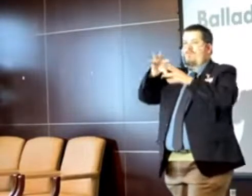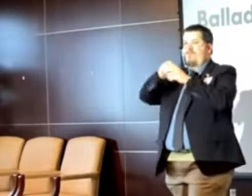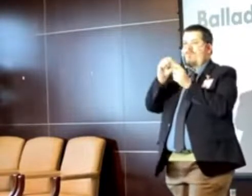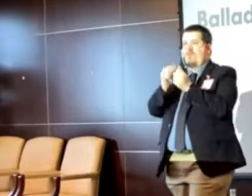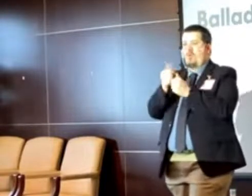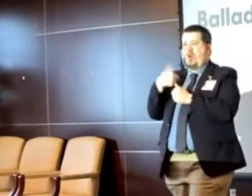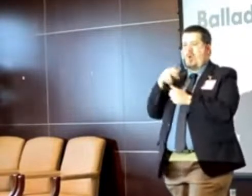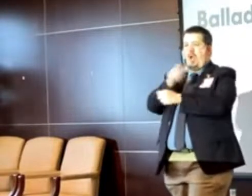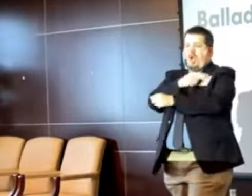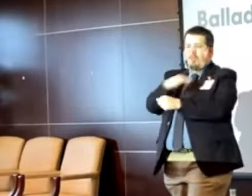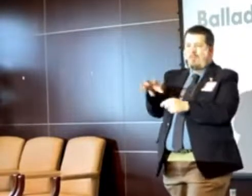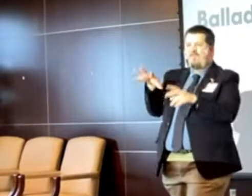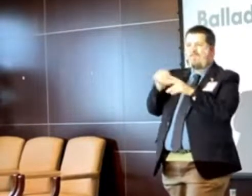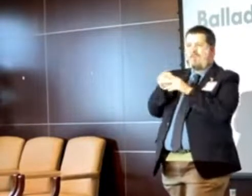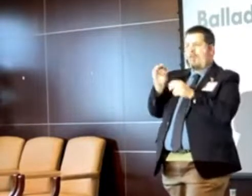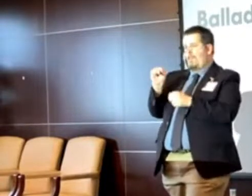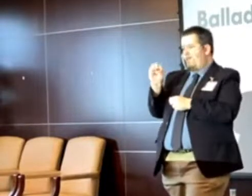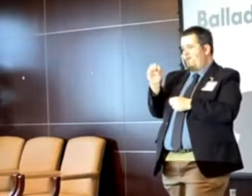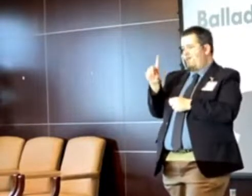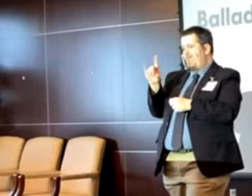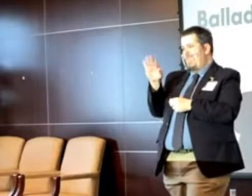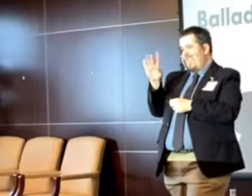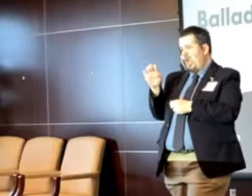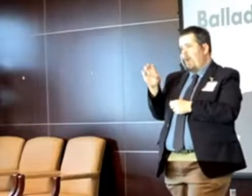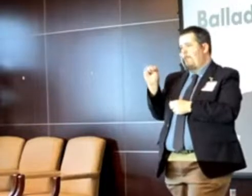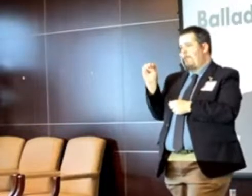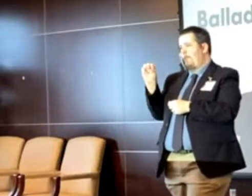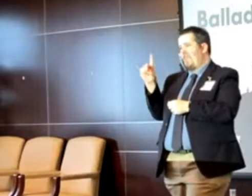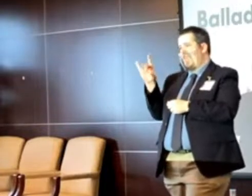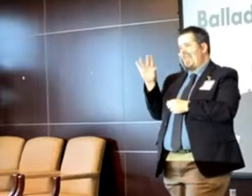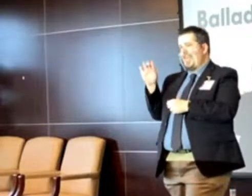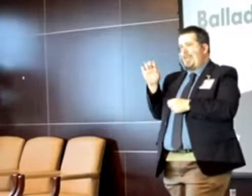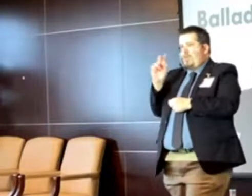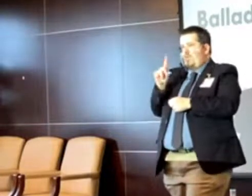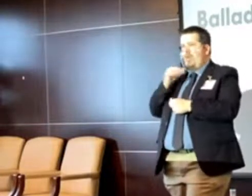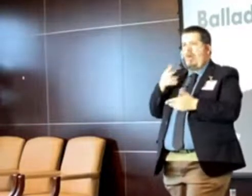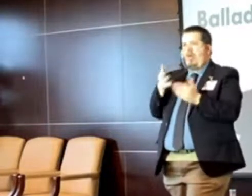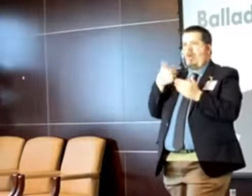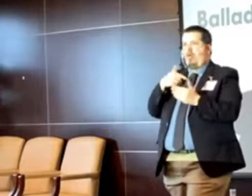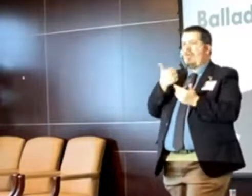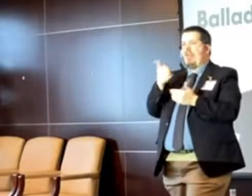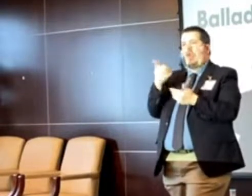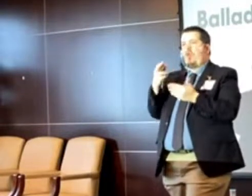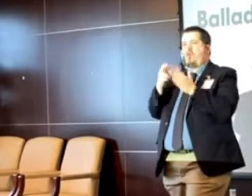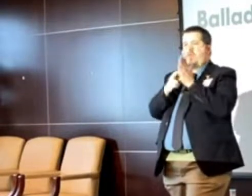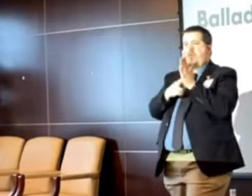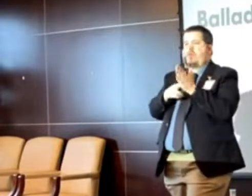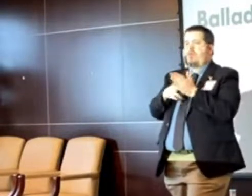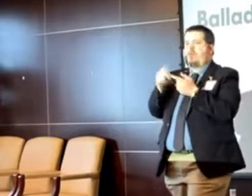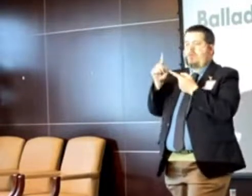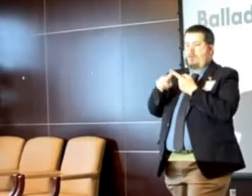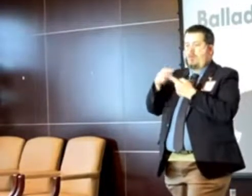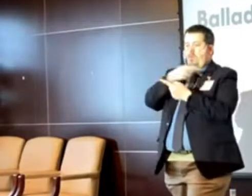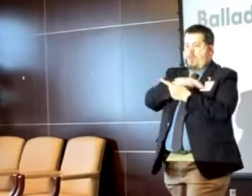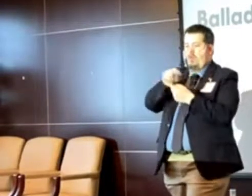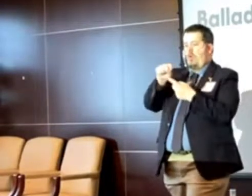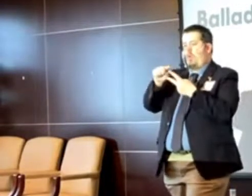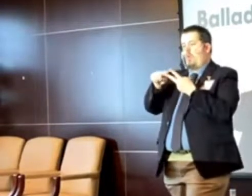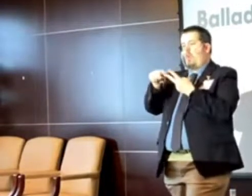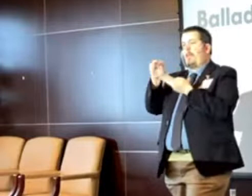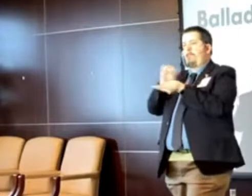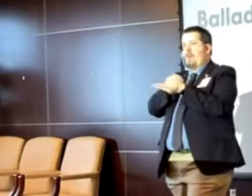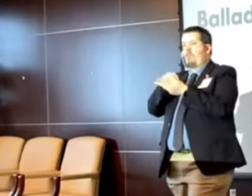participation for our hospitals to participate in Medicare and Medicaid do not allow us any other provision. It's either a religious or medical